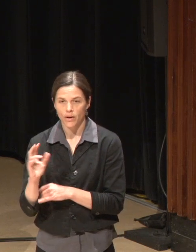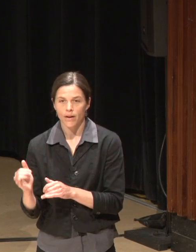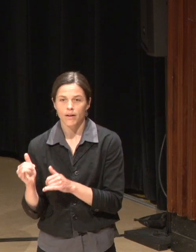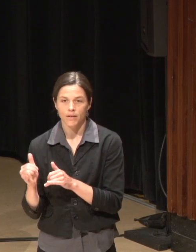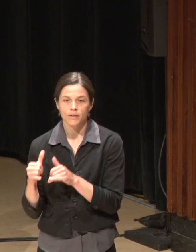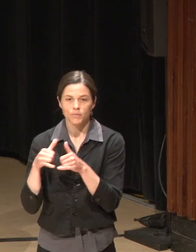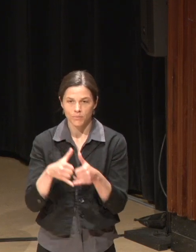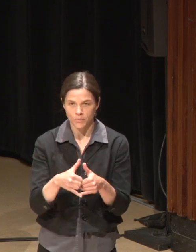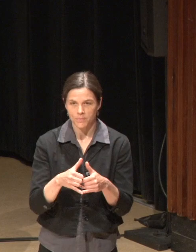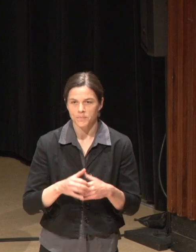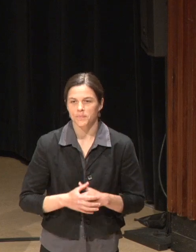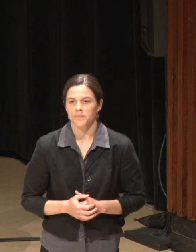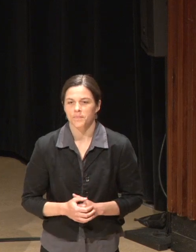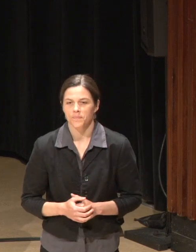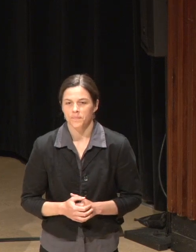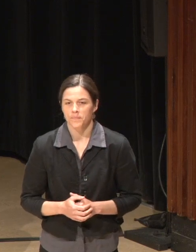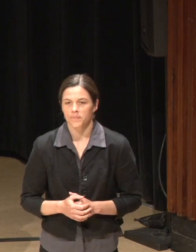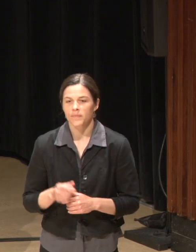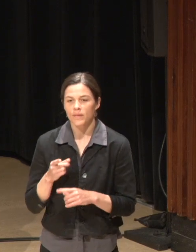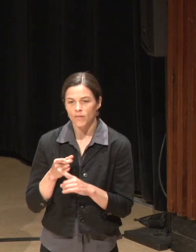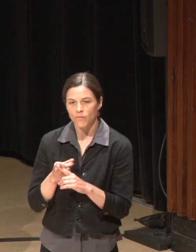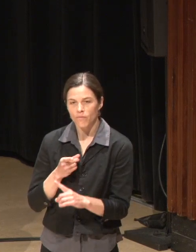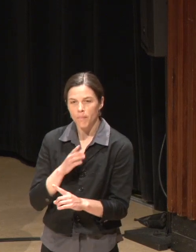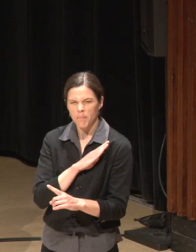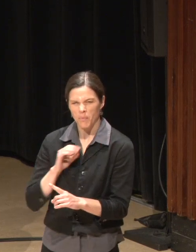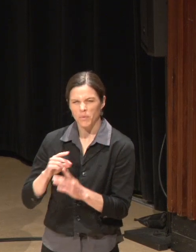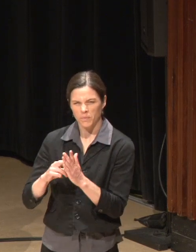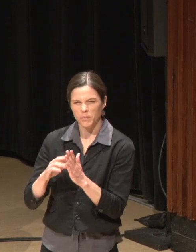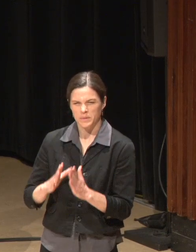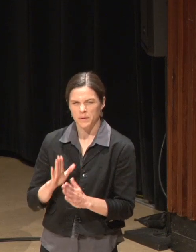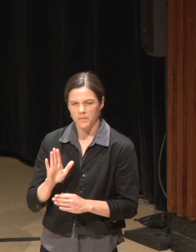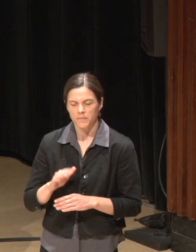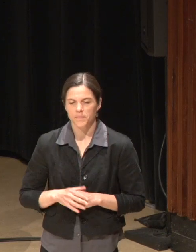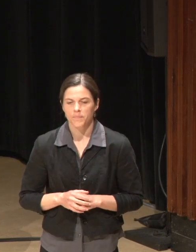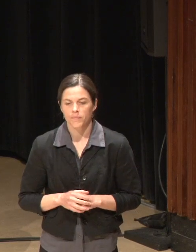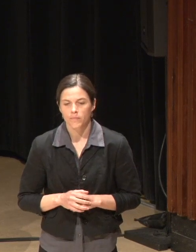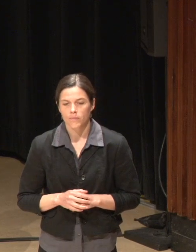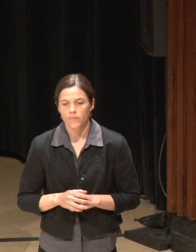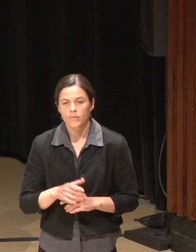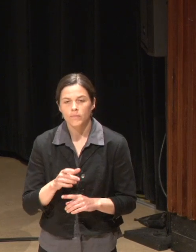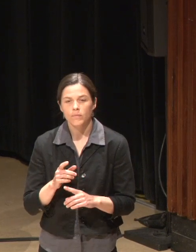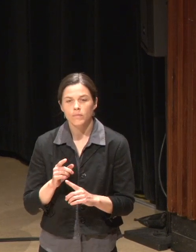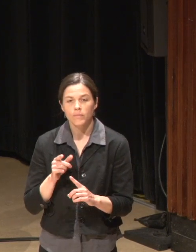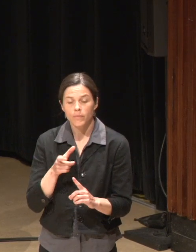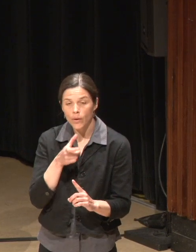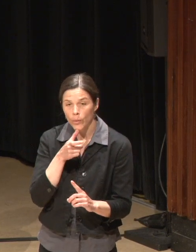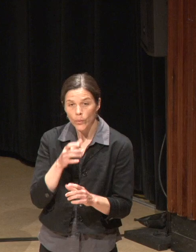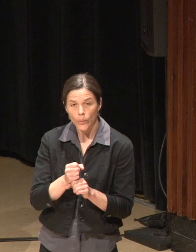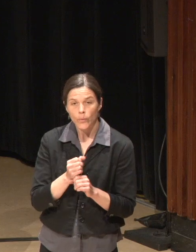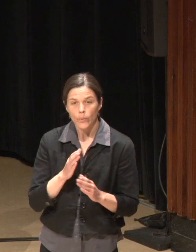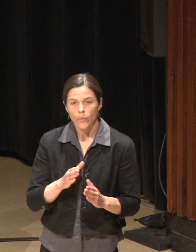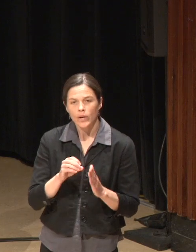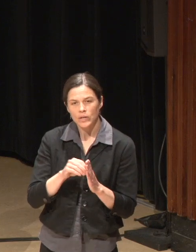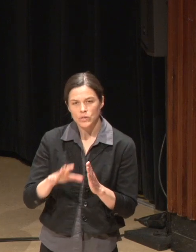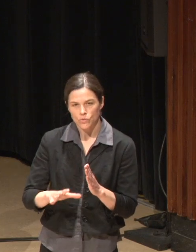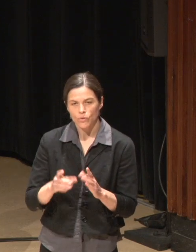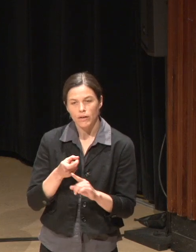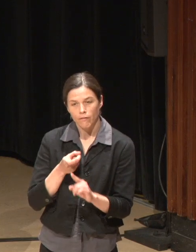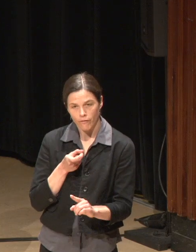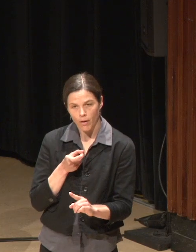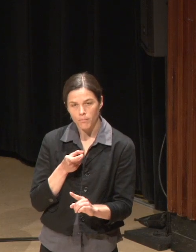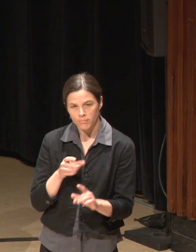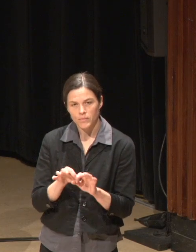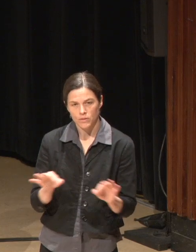Governors representative. The Board of Governors Award is presented to a graduating student of a college diploma program who